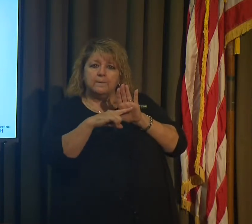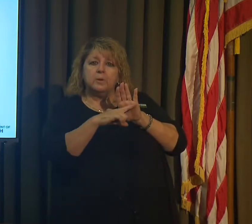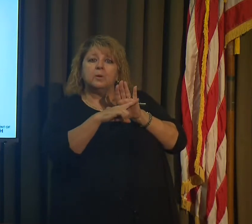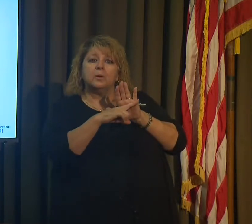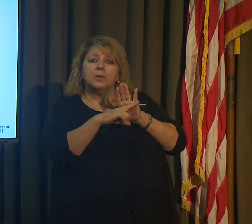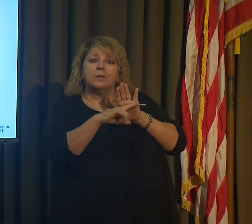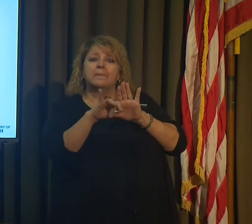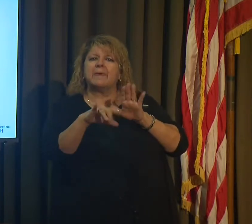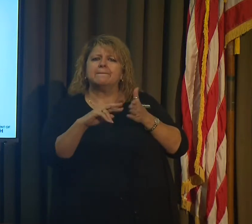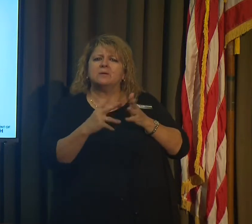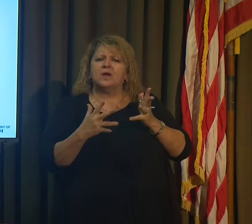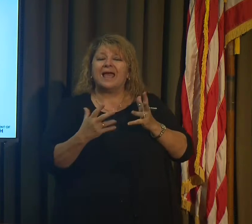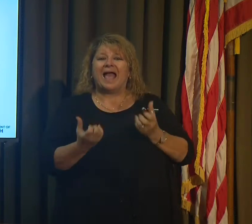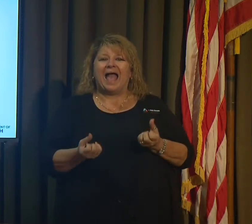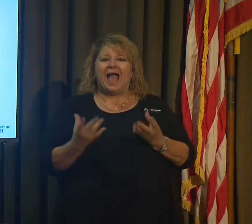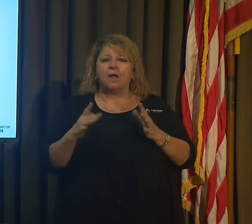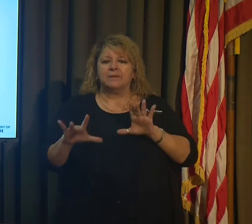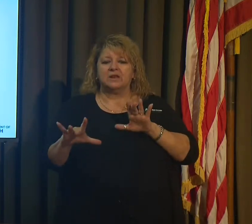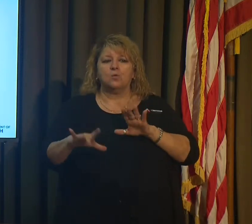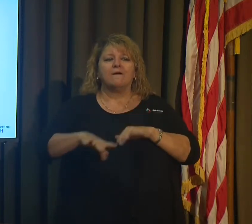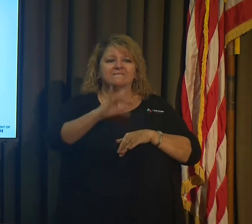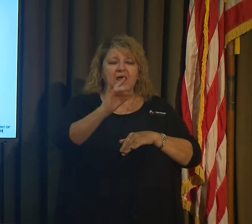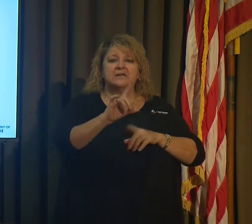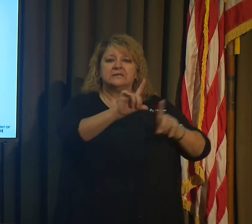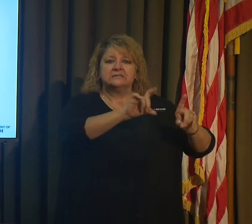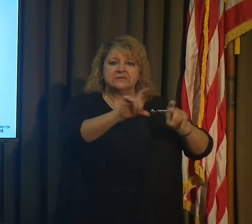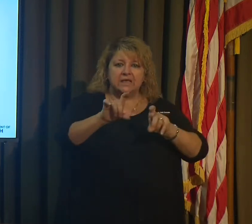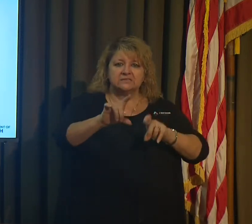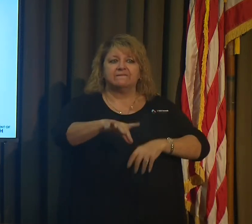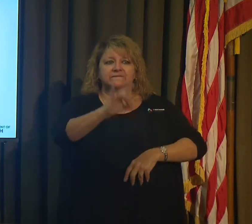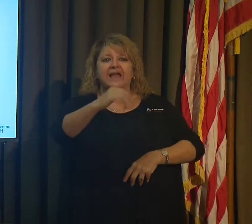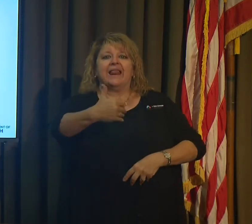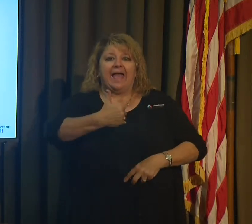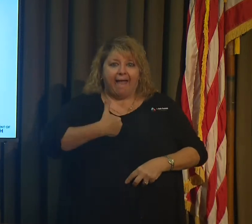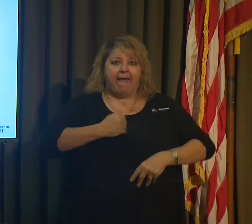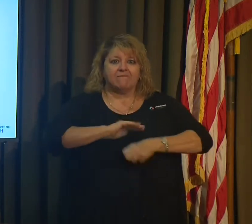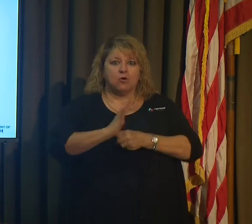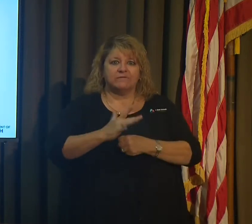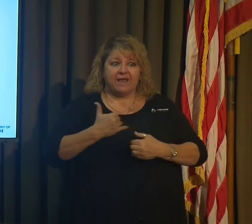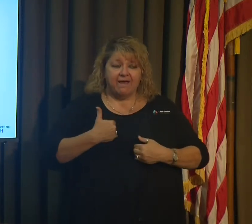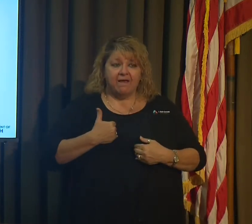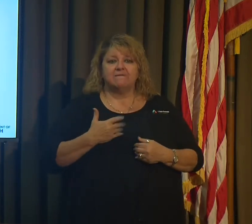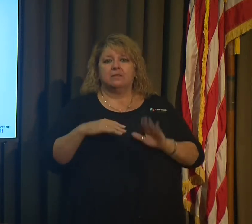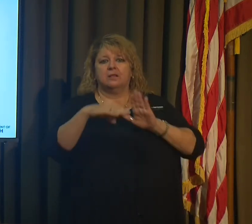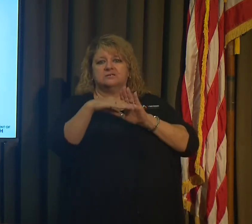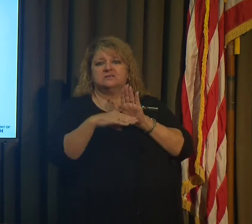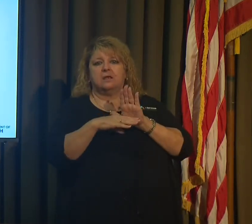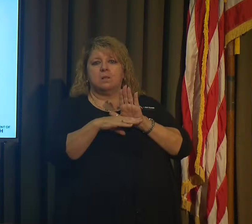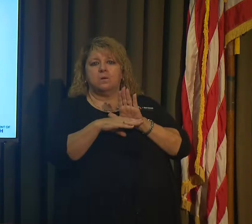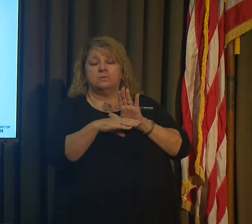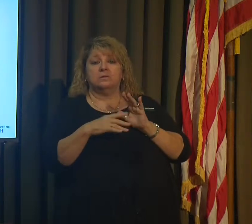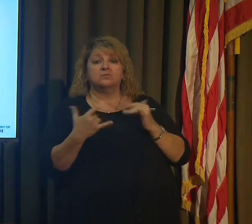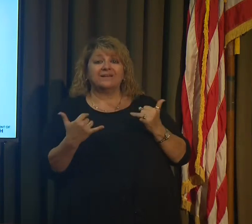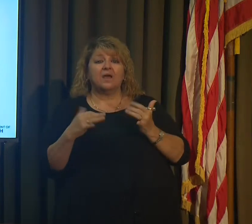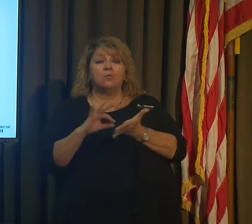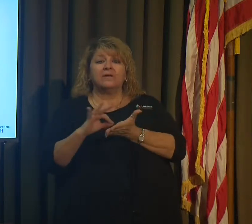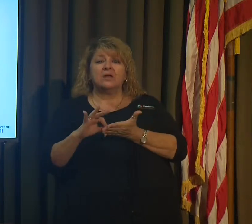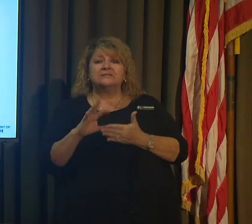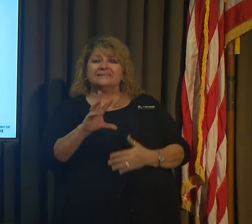day is at a very low point for the state of Louisiana. We are currently